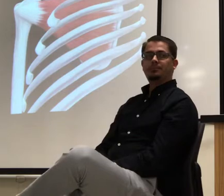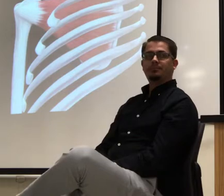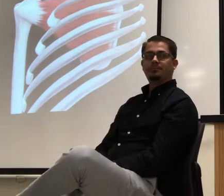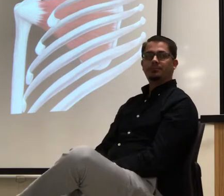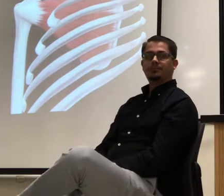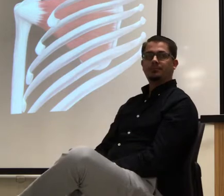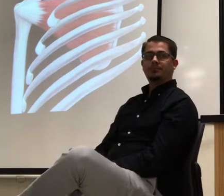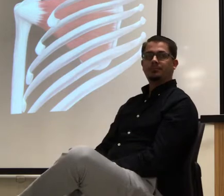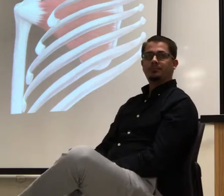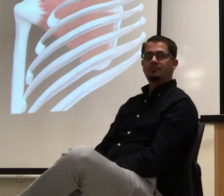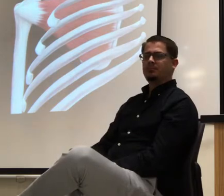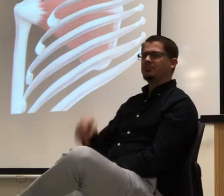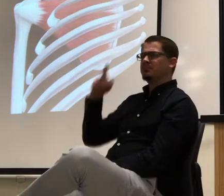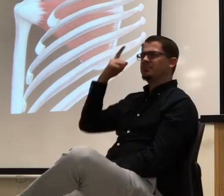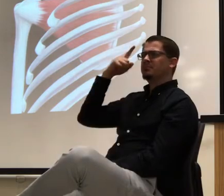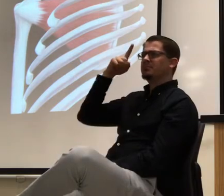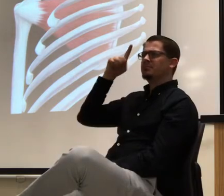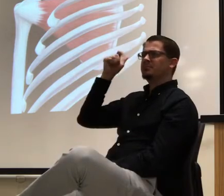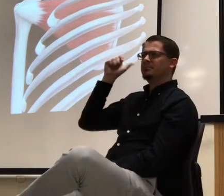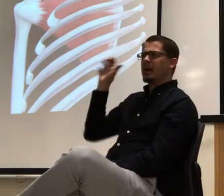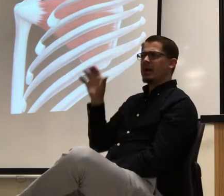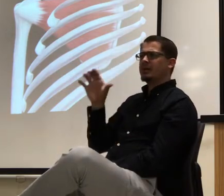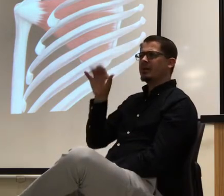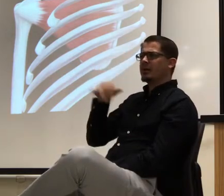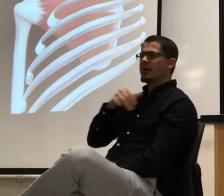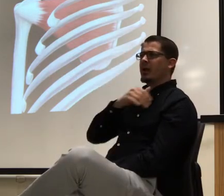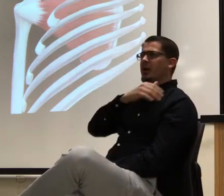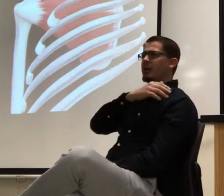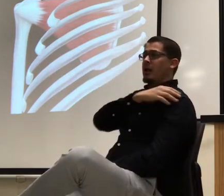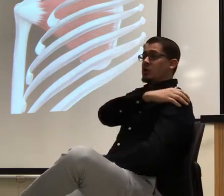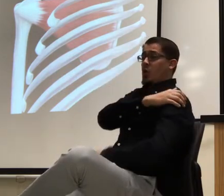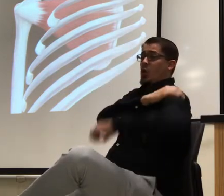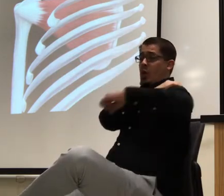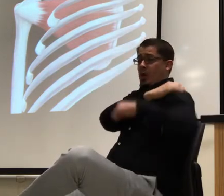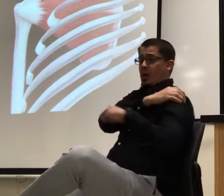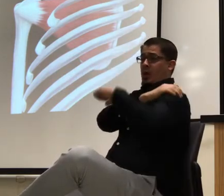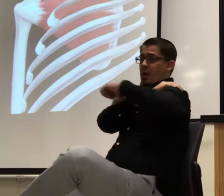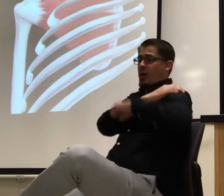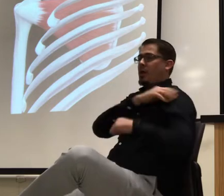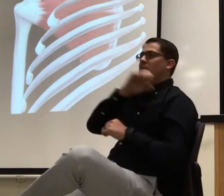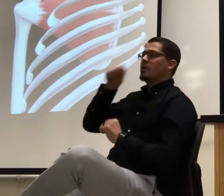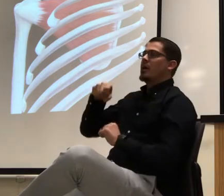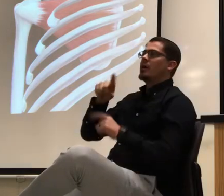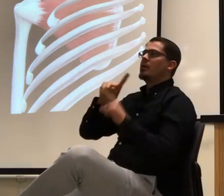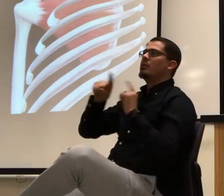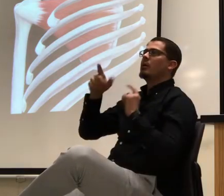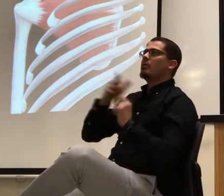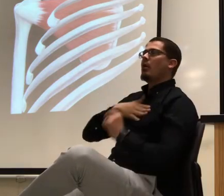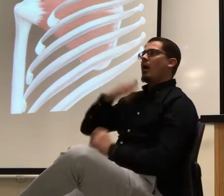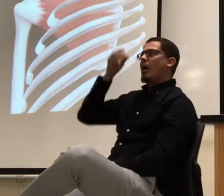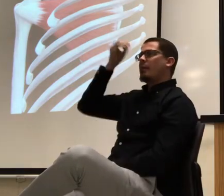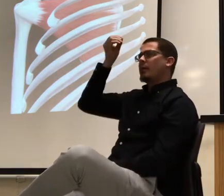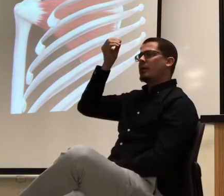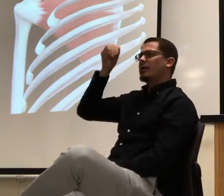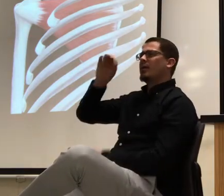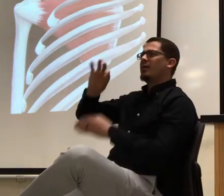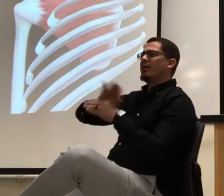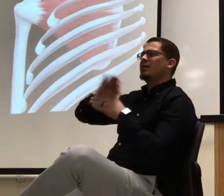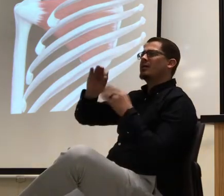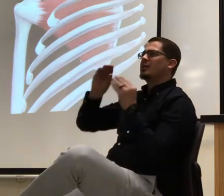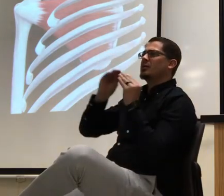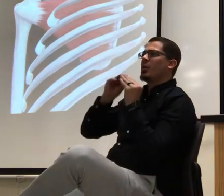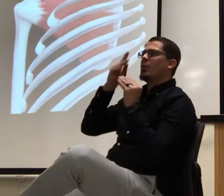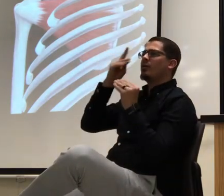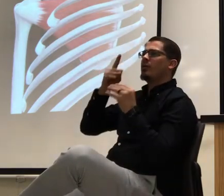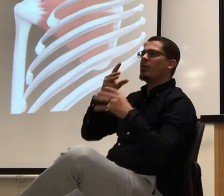In terms of the actions of this group, they can move the shoulder joint. However, in my opinion, their function is more